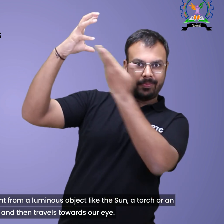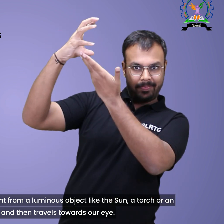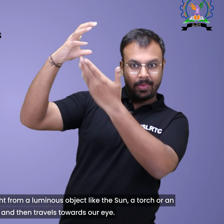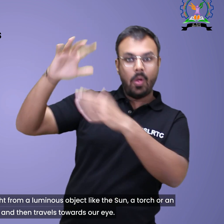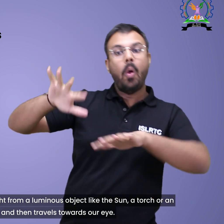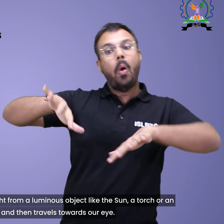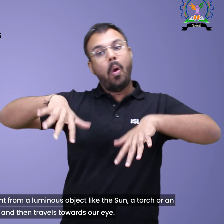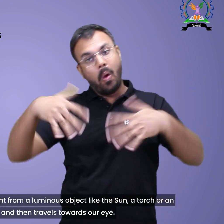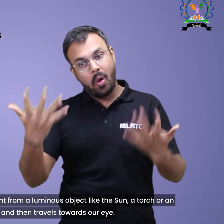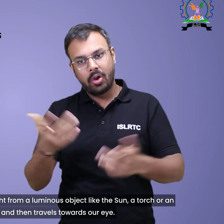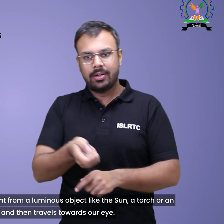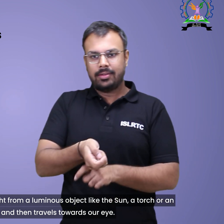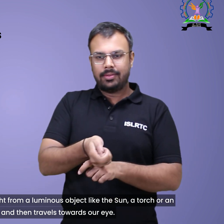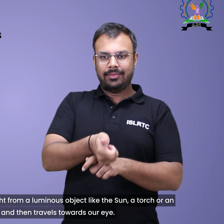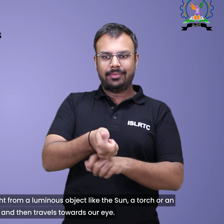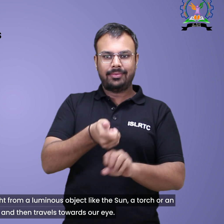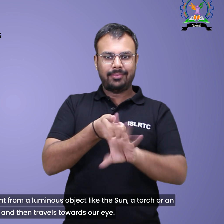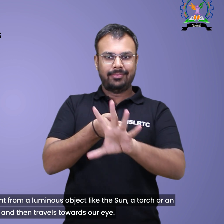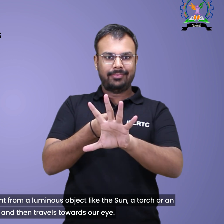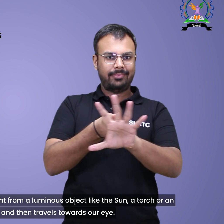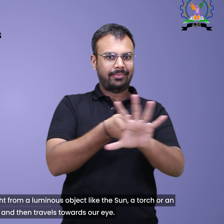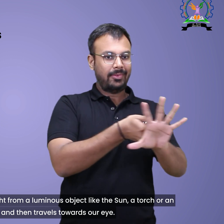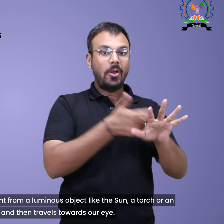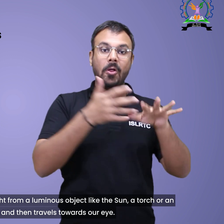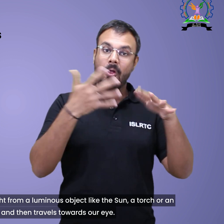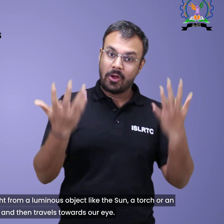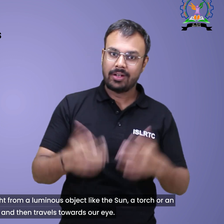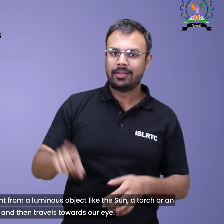on them and then travels towards our eye.